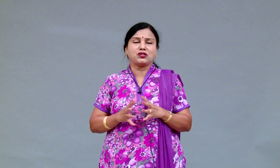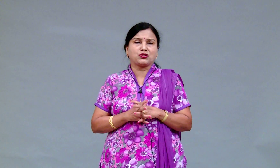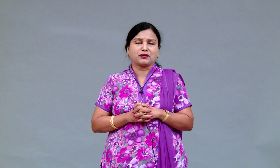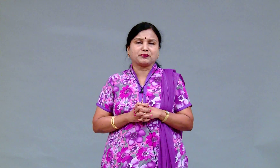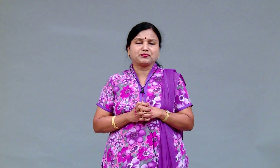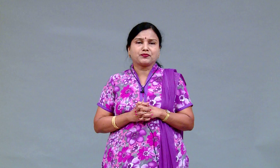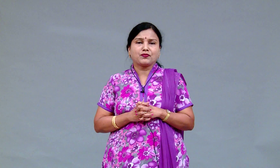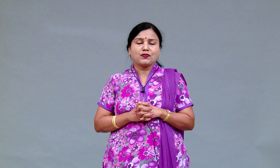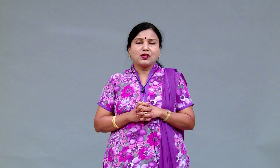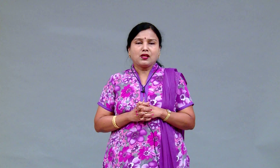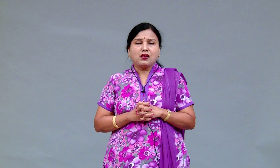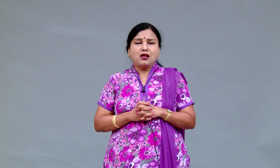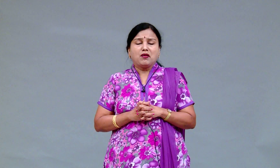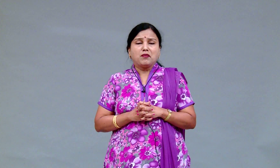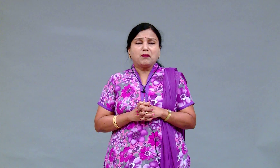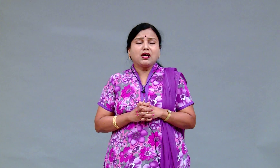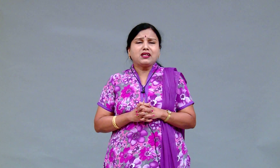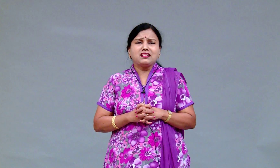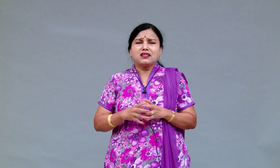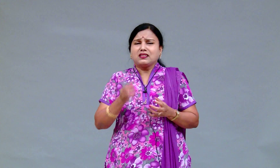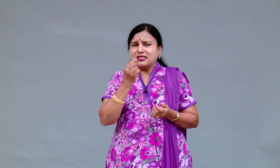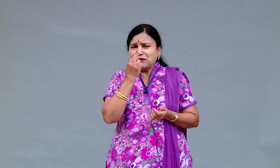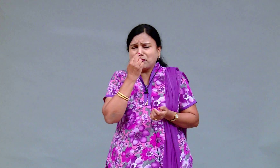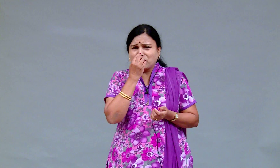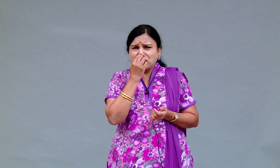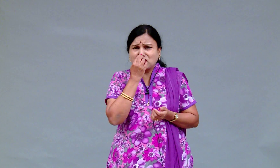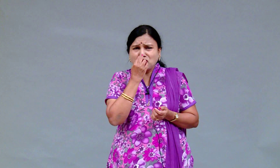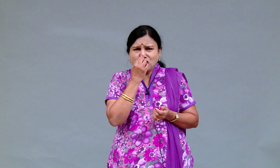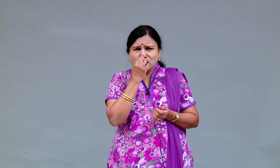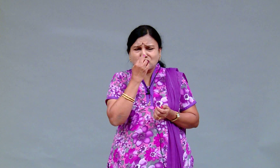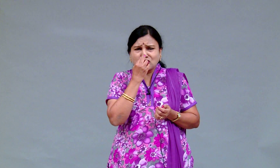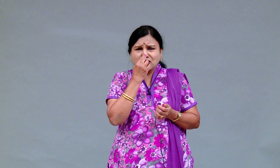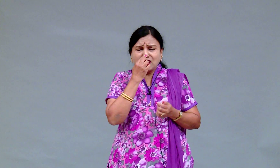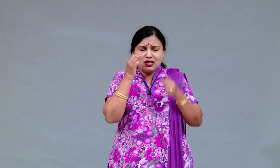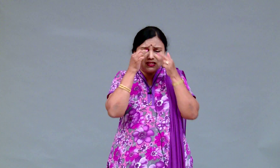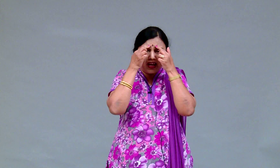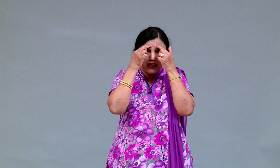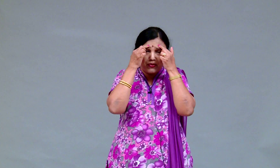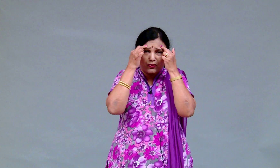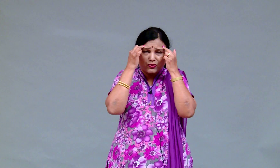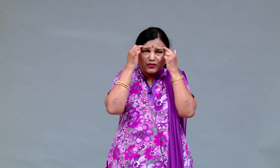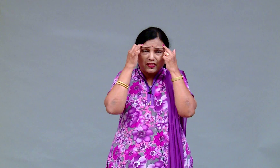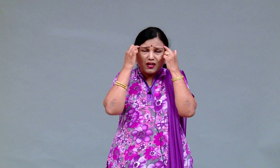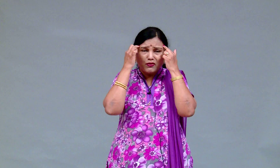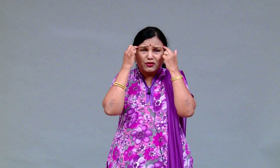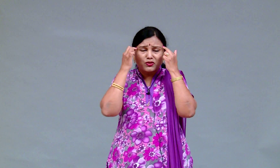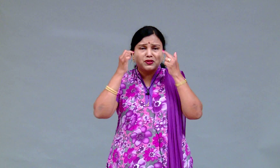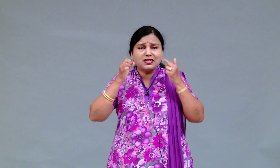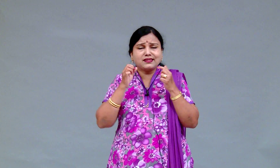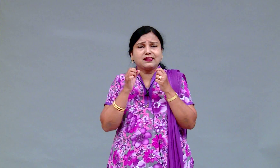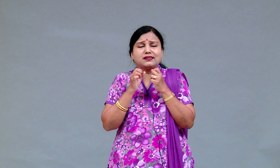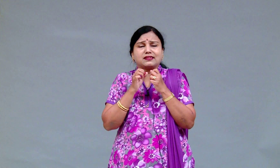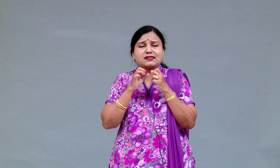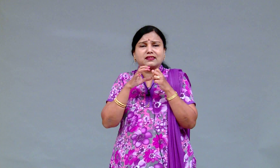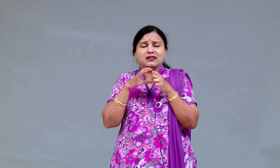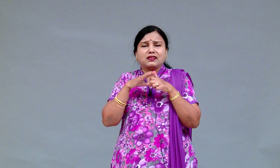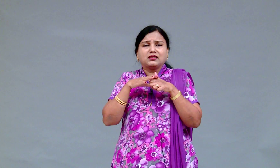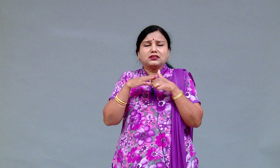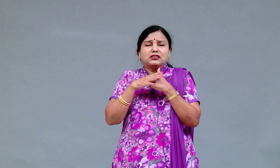situation. Monkeys, the tip of his nose, his eyebrows was covered with icicles. It